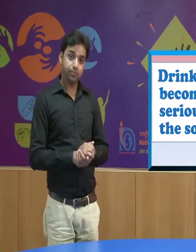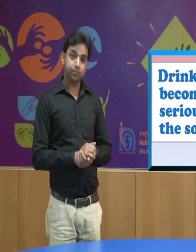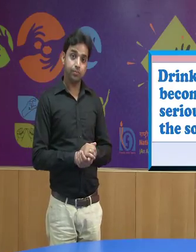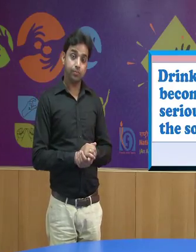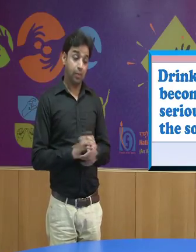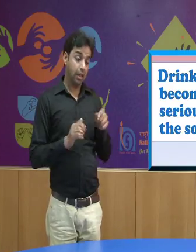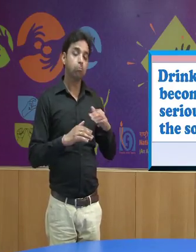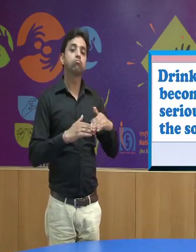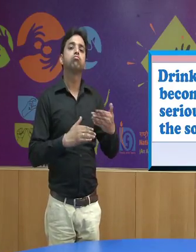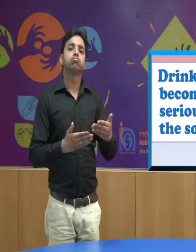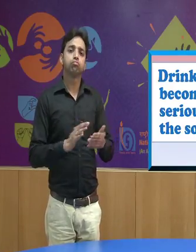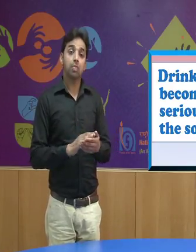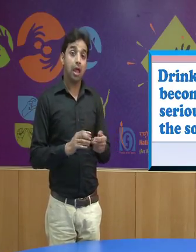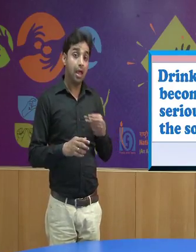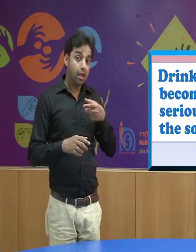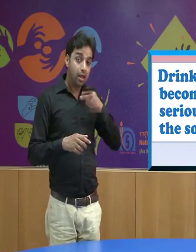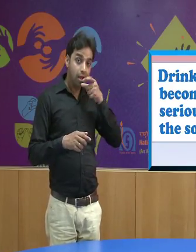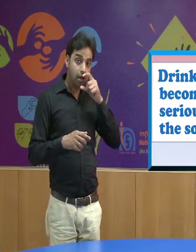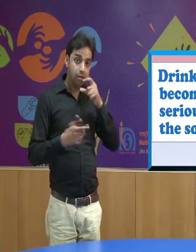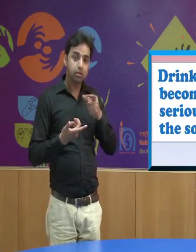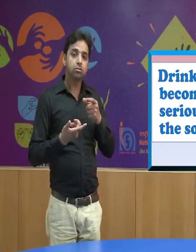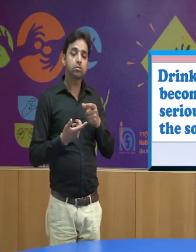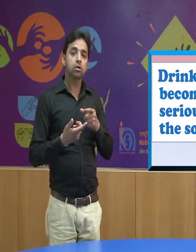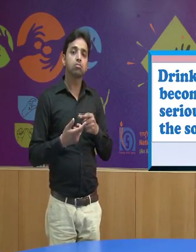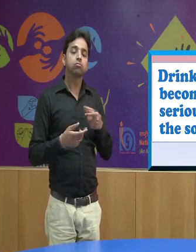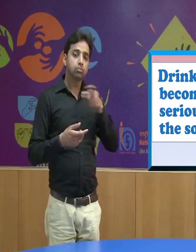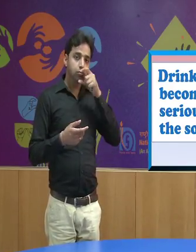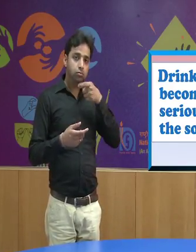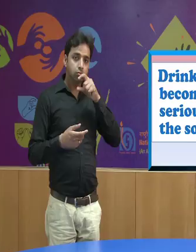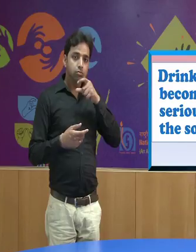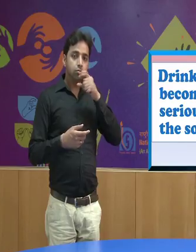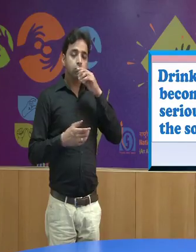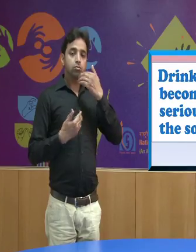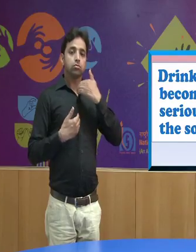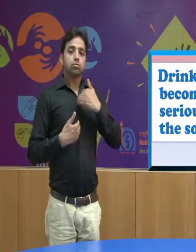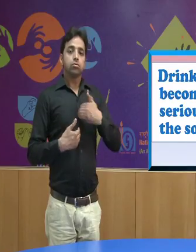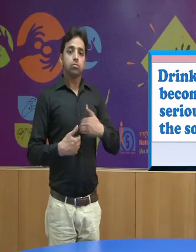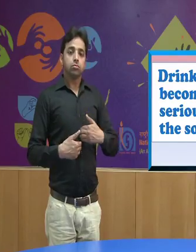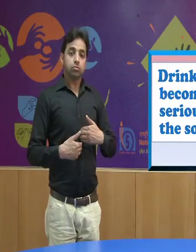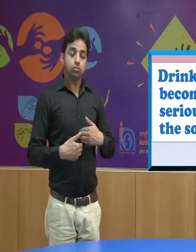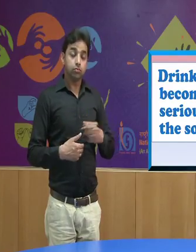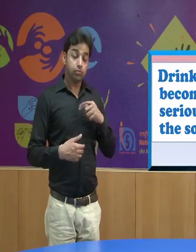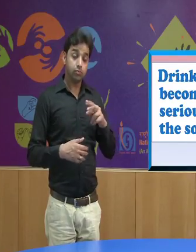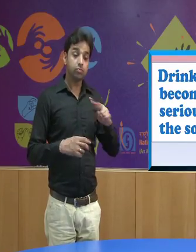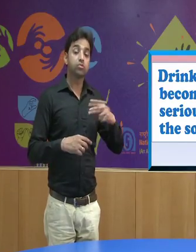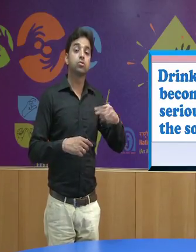In fact, drinking or consuming alcohol has become a very serious problem in the society,